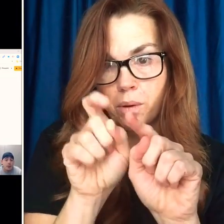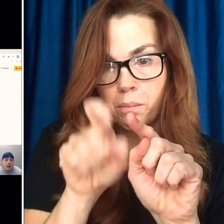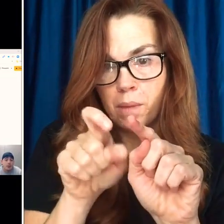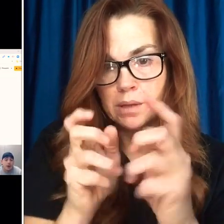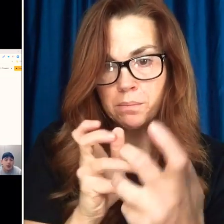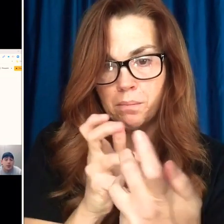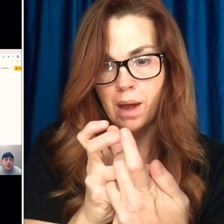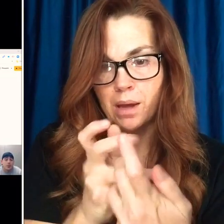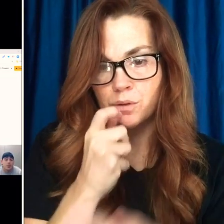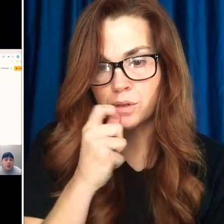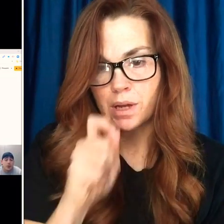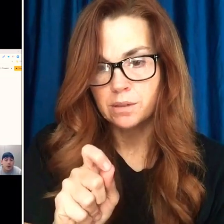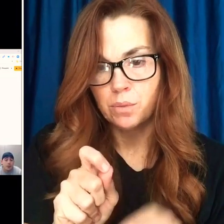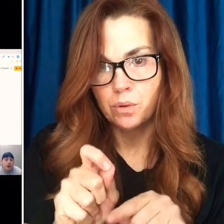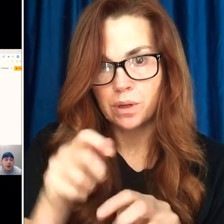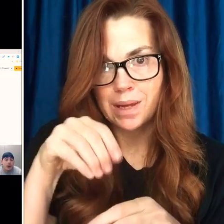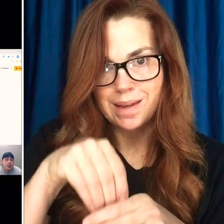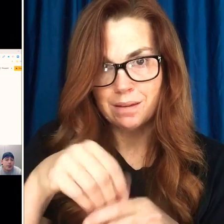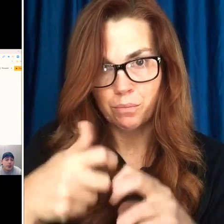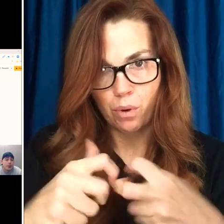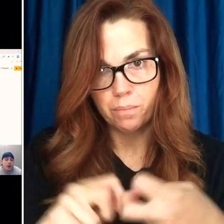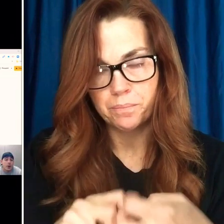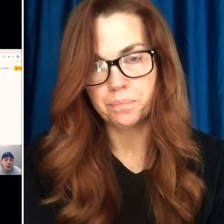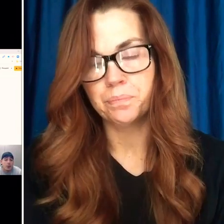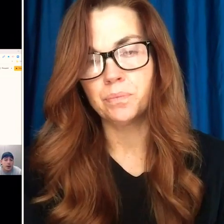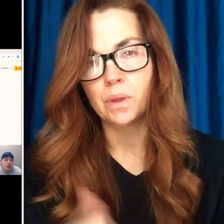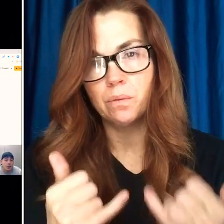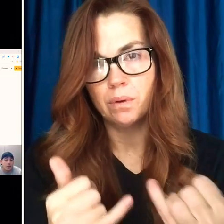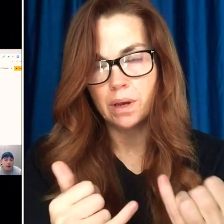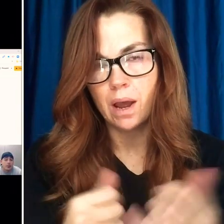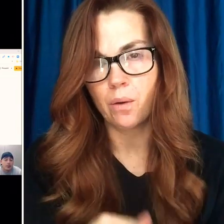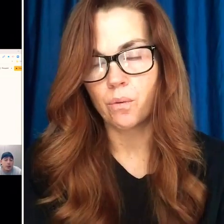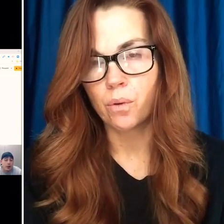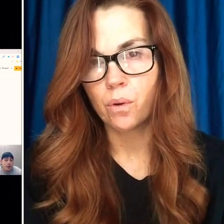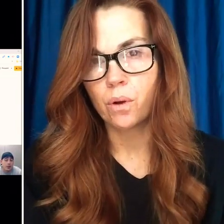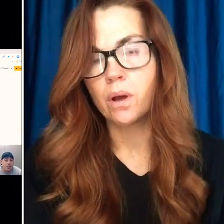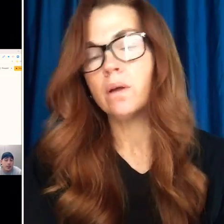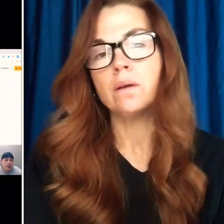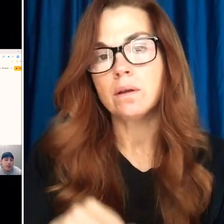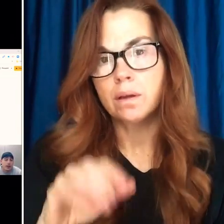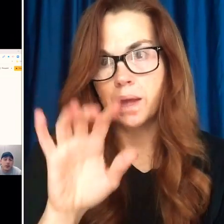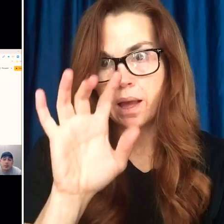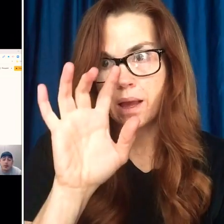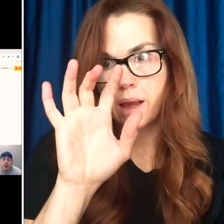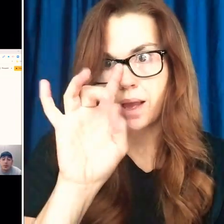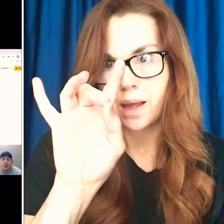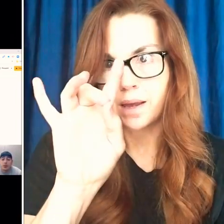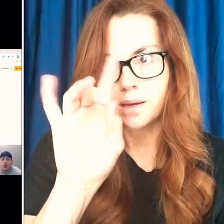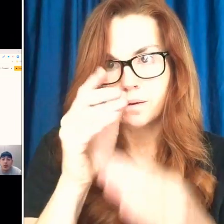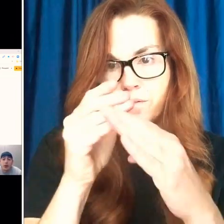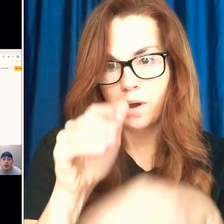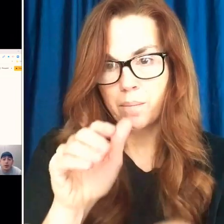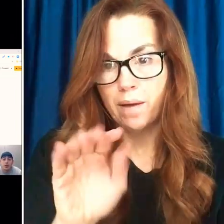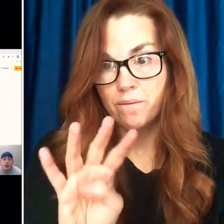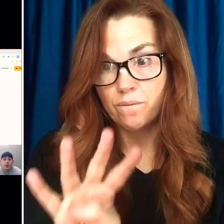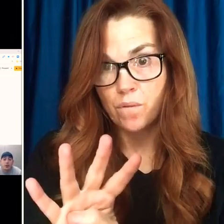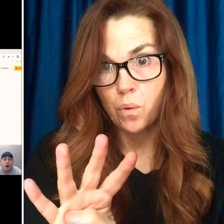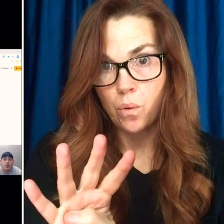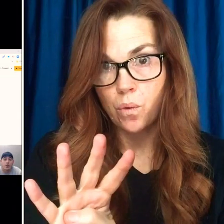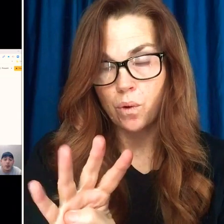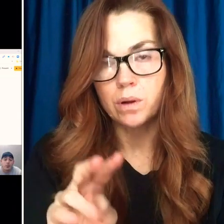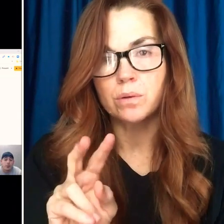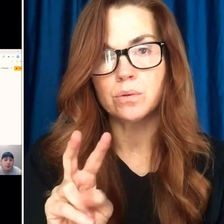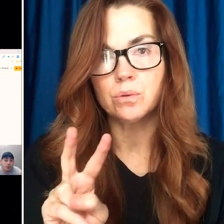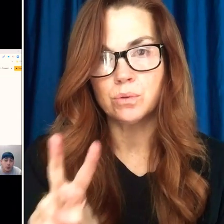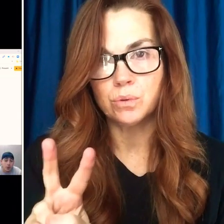I match my decimal and my answer with the decimal in my division garage. So now let's go ahead and start dividing. So how